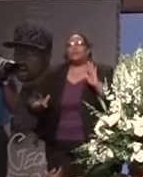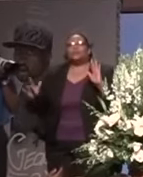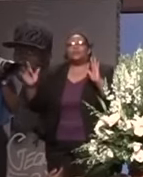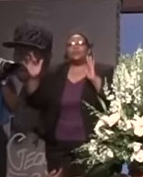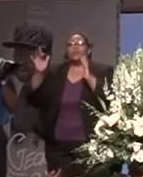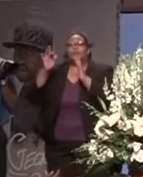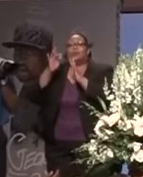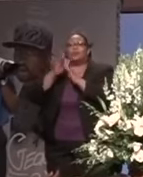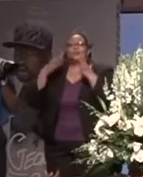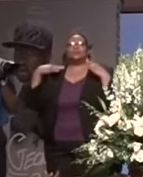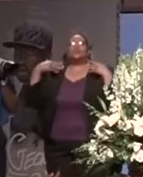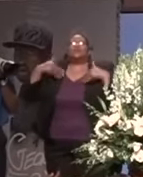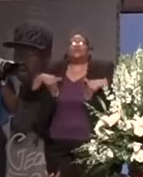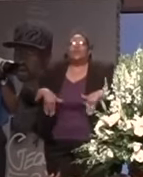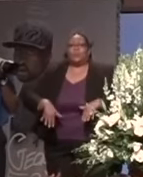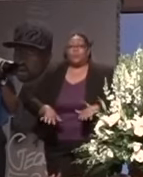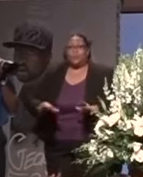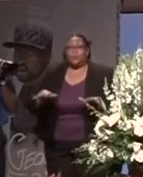your mind.